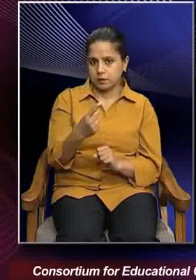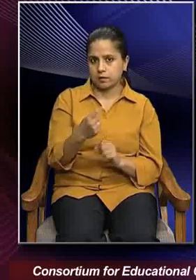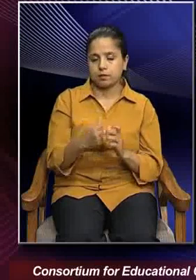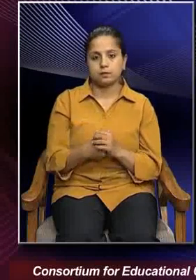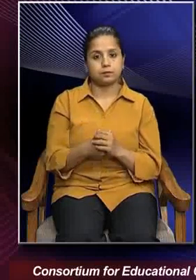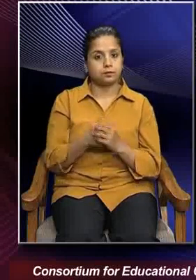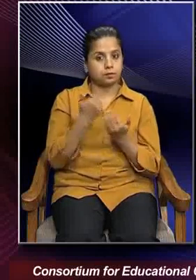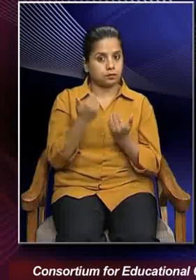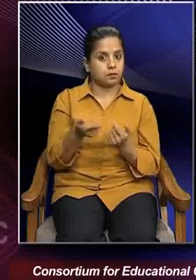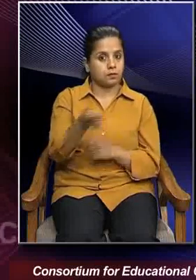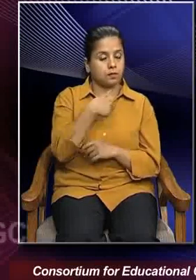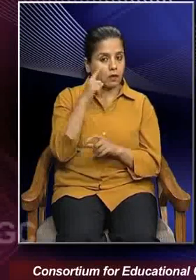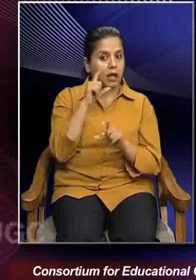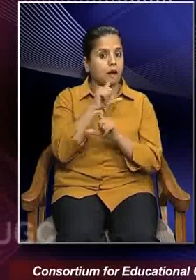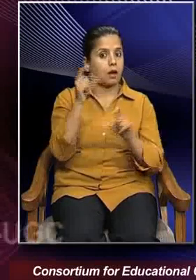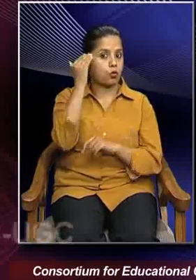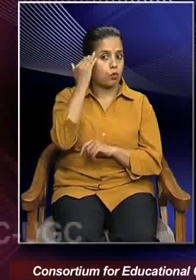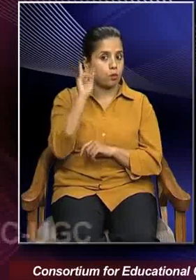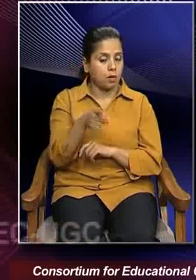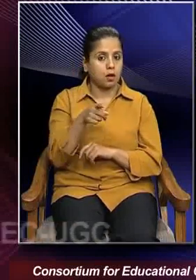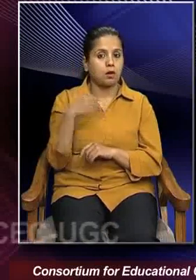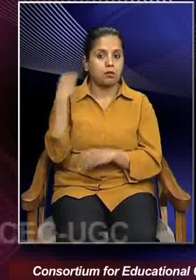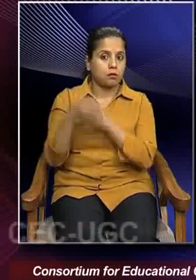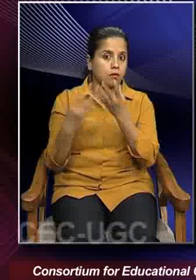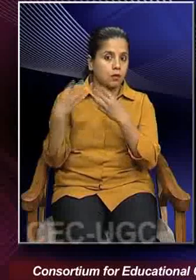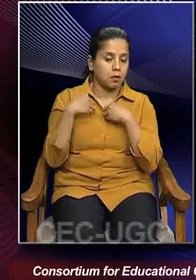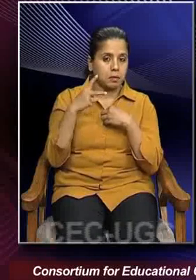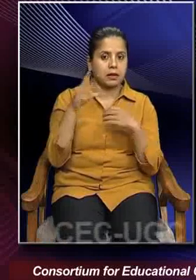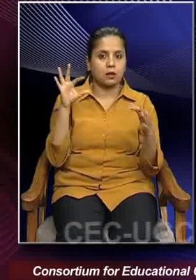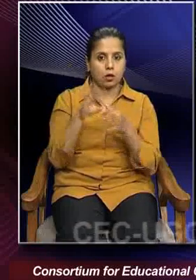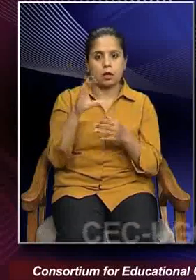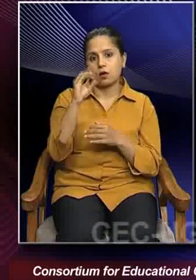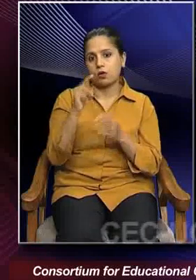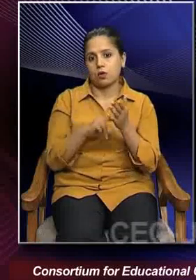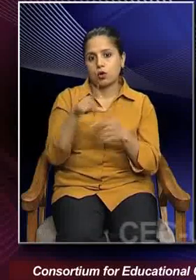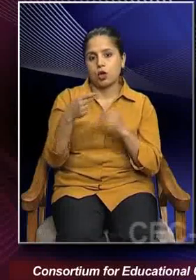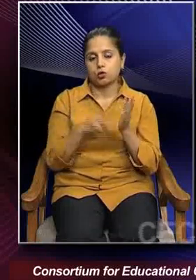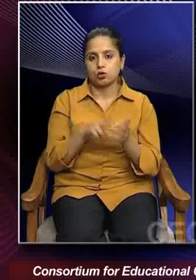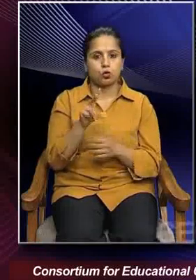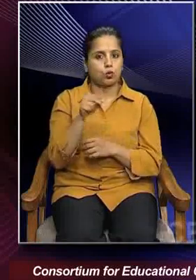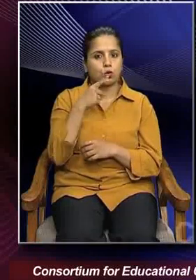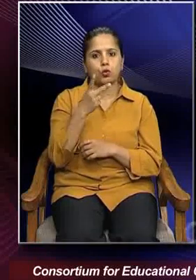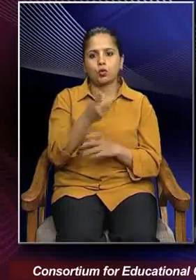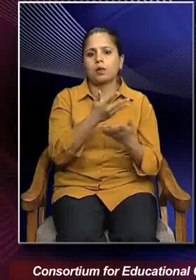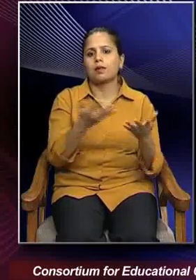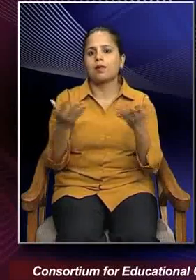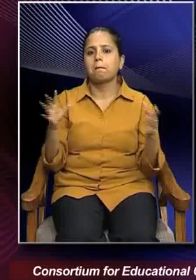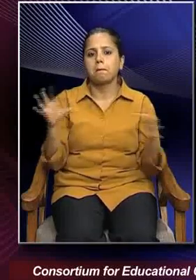Here we have to be clear that inherence does not mean conjunction. So it's not two separate substances coming